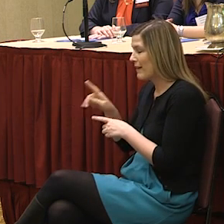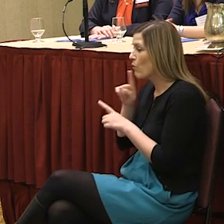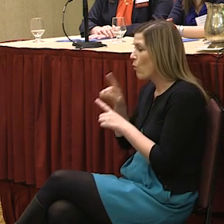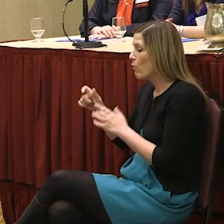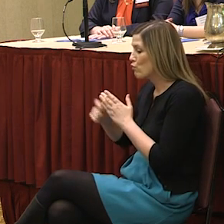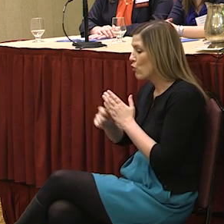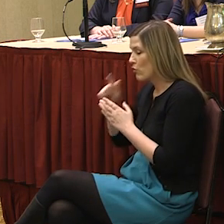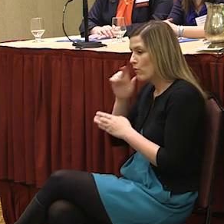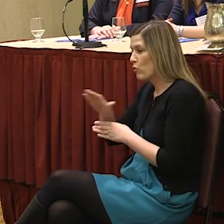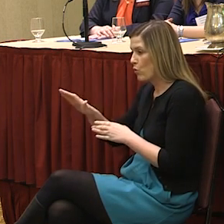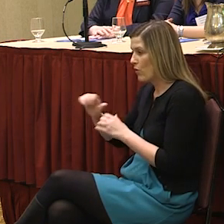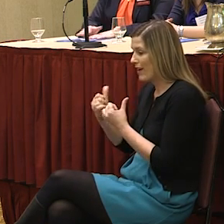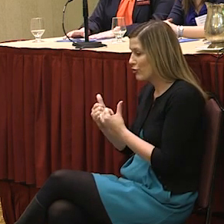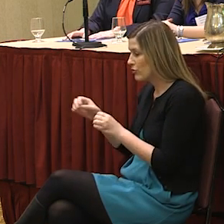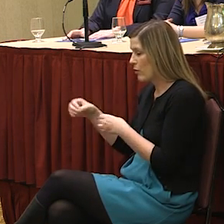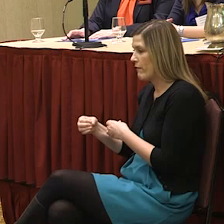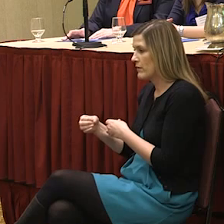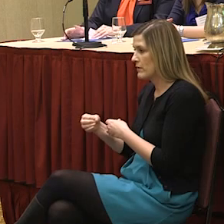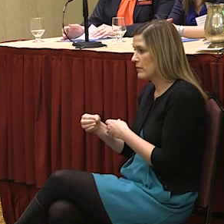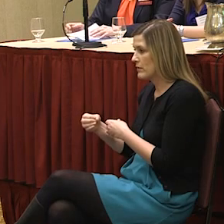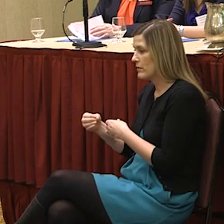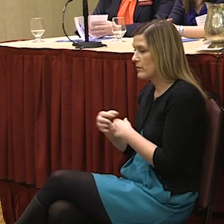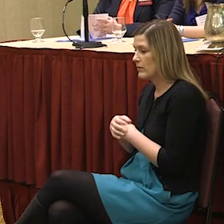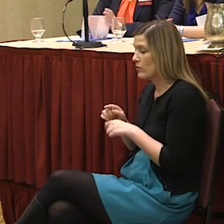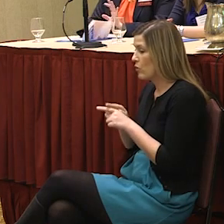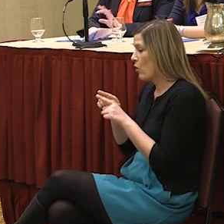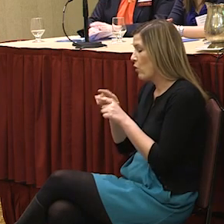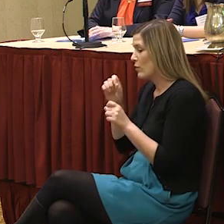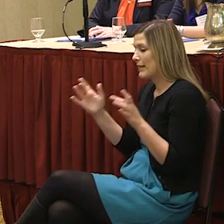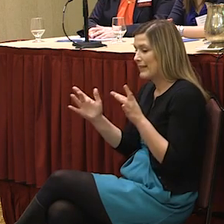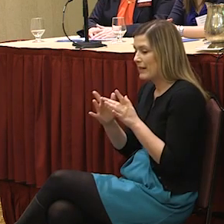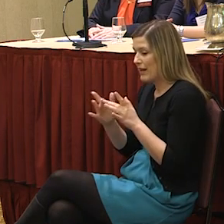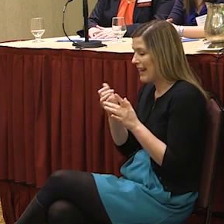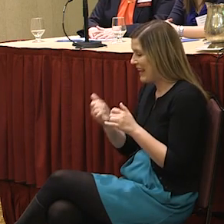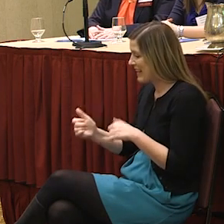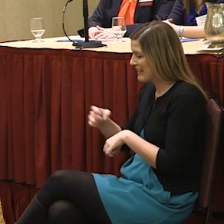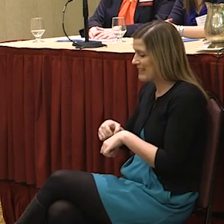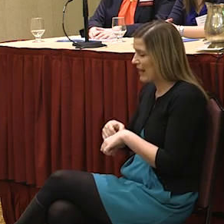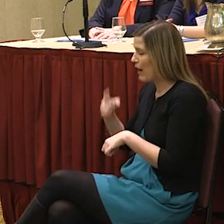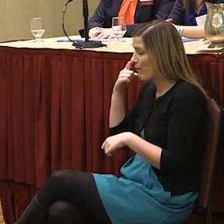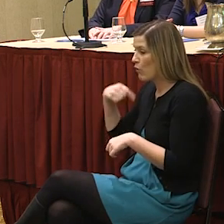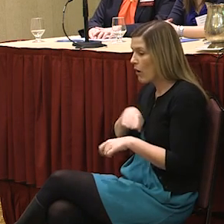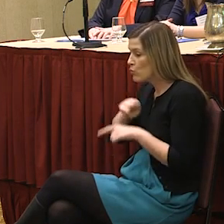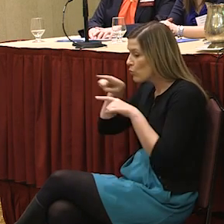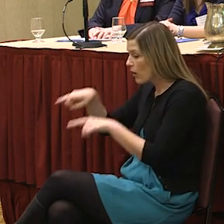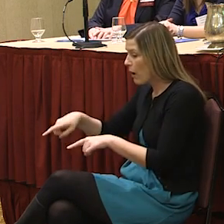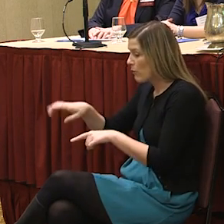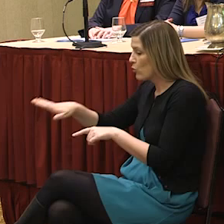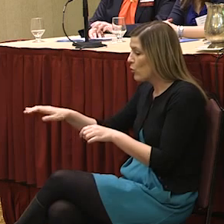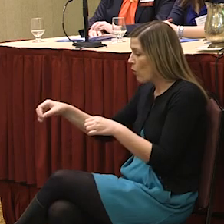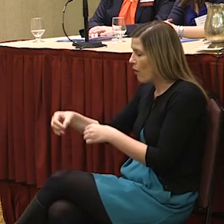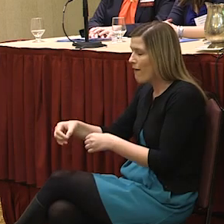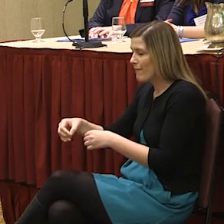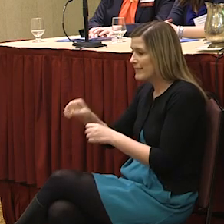brochures for your agencies. And please feel free to contact us anytime for us to come to your individual sites. We're